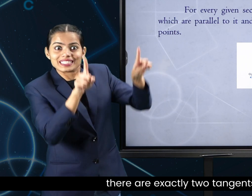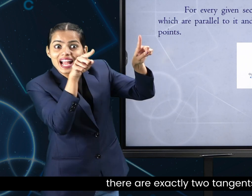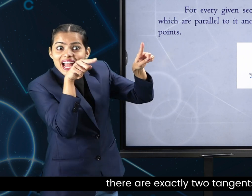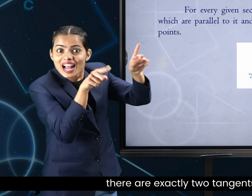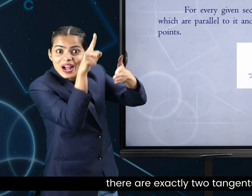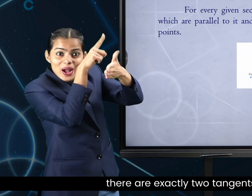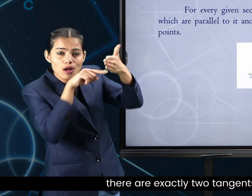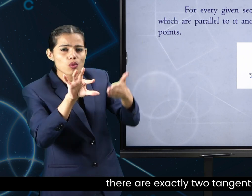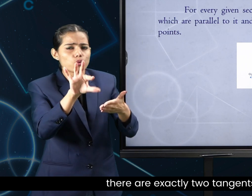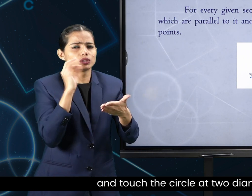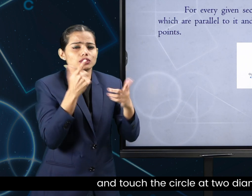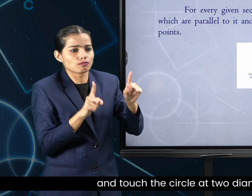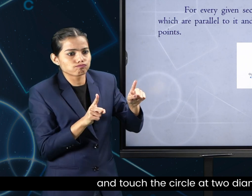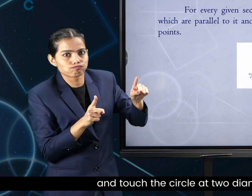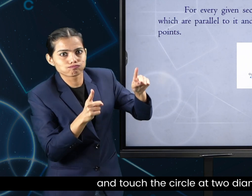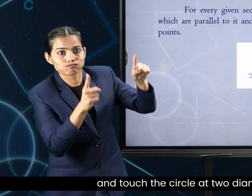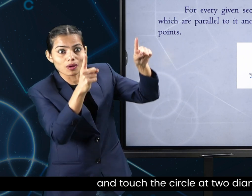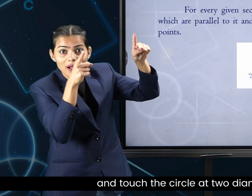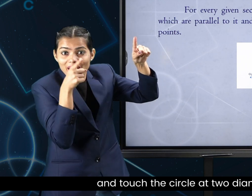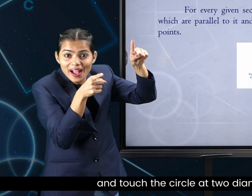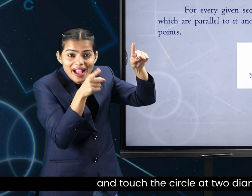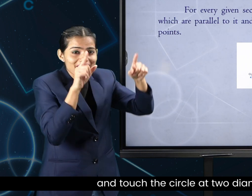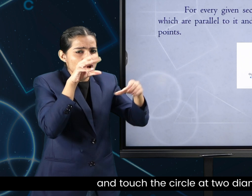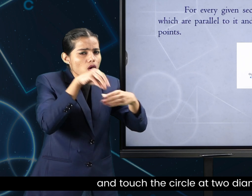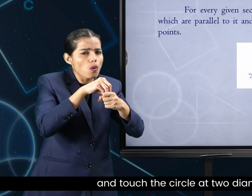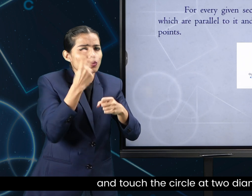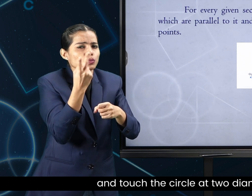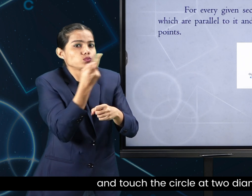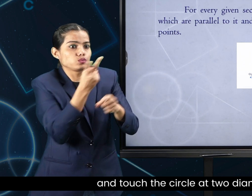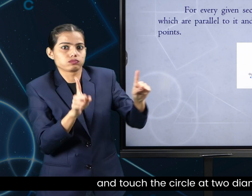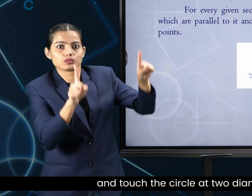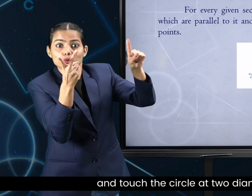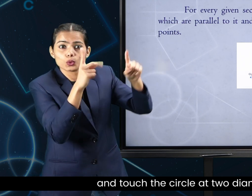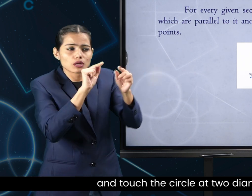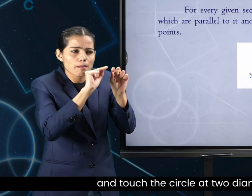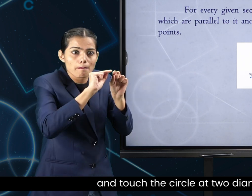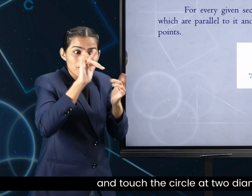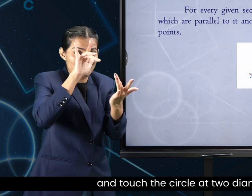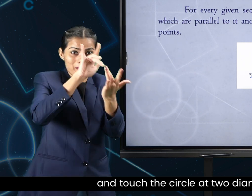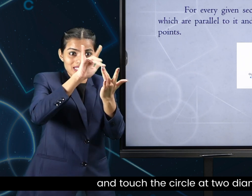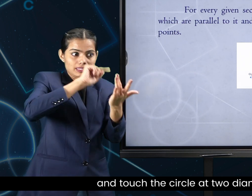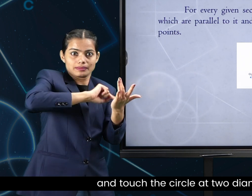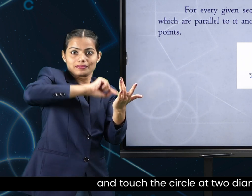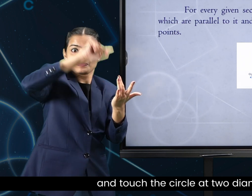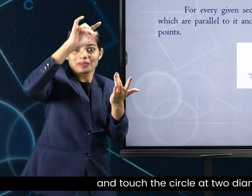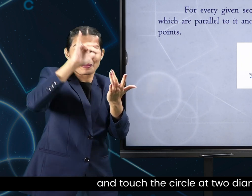are parallel to it and touch the circle at two diametrically opposite points.